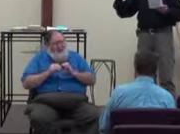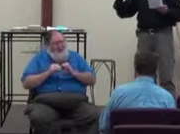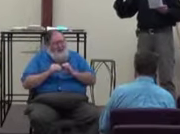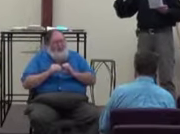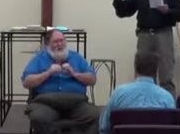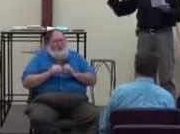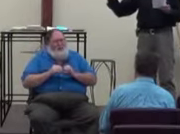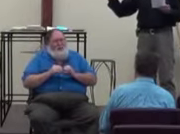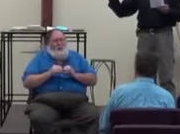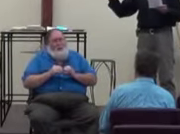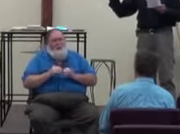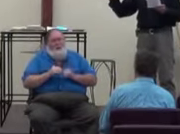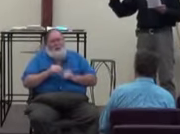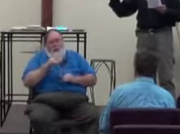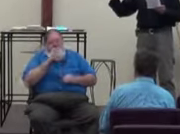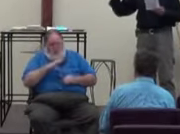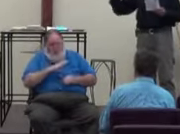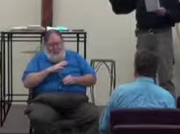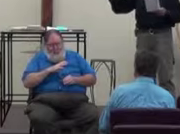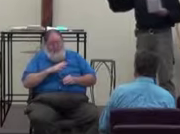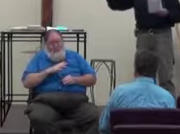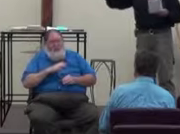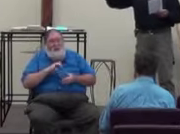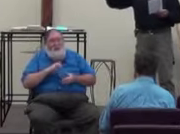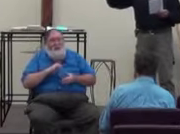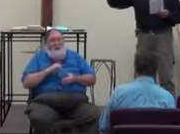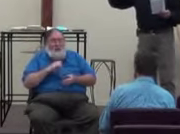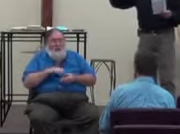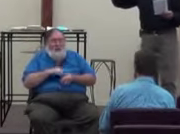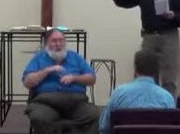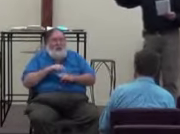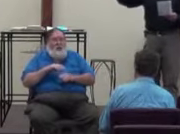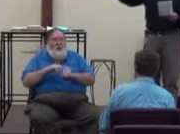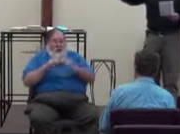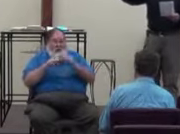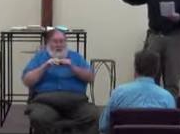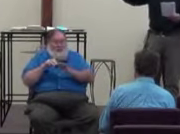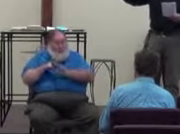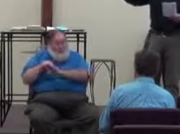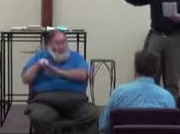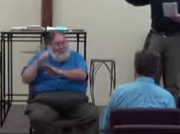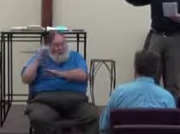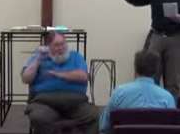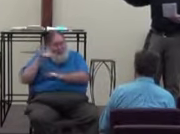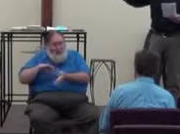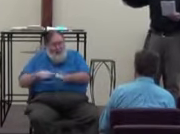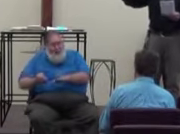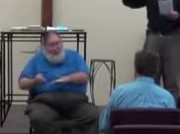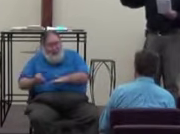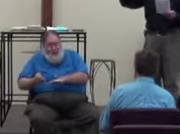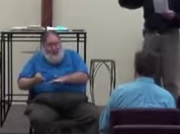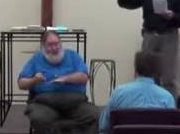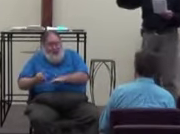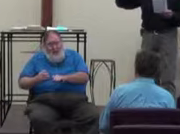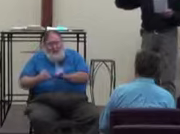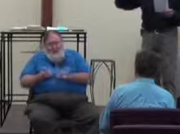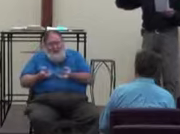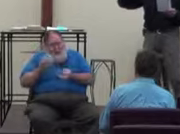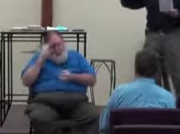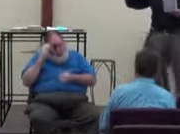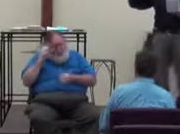take that ramp out and bless somebody else with it. So I'll get on that email one of these days soon, and we'll set up a time to go remove